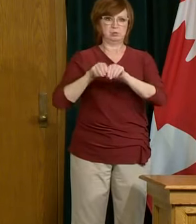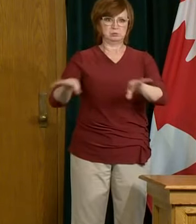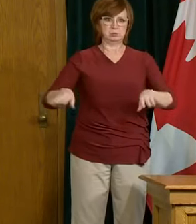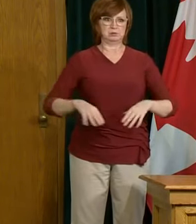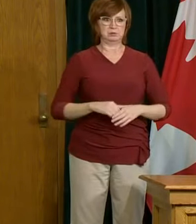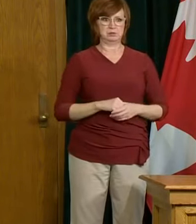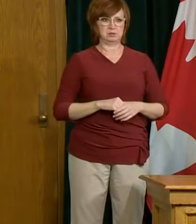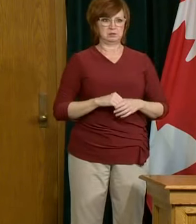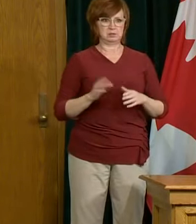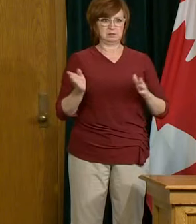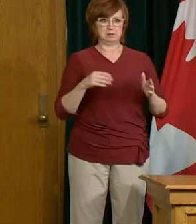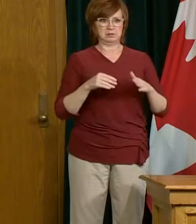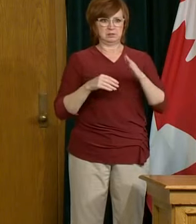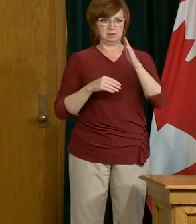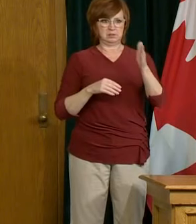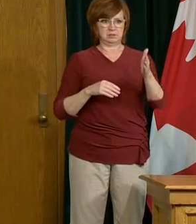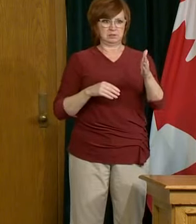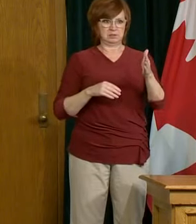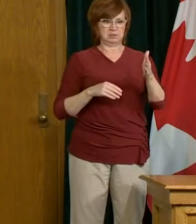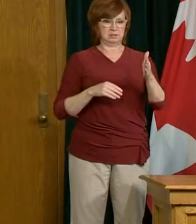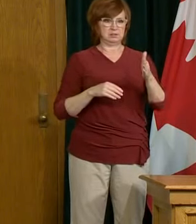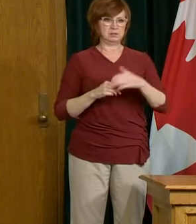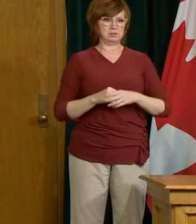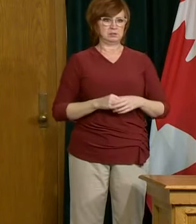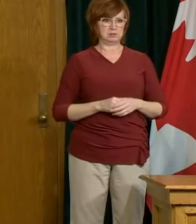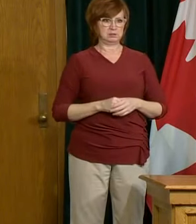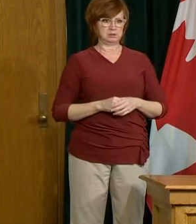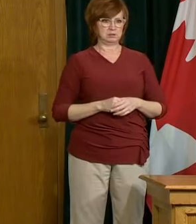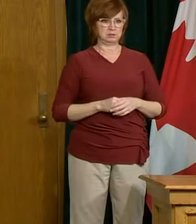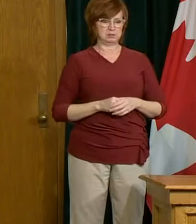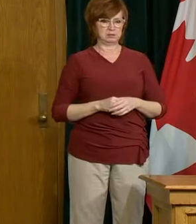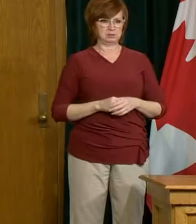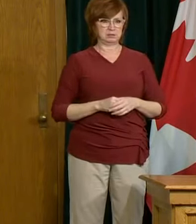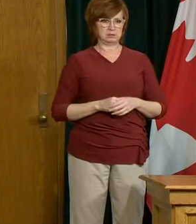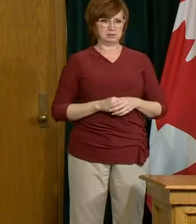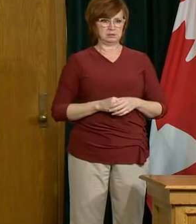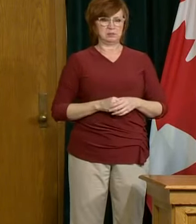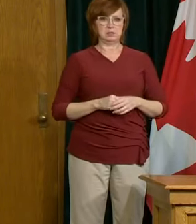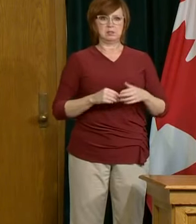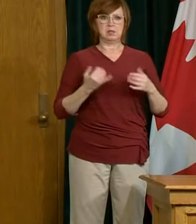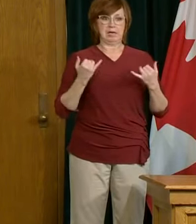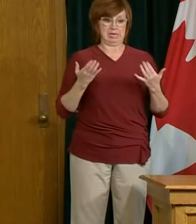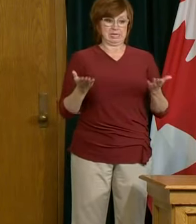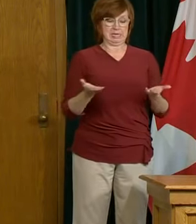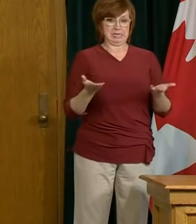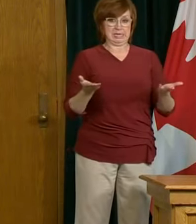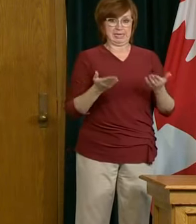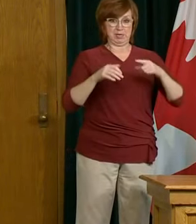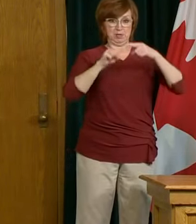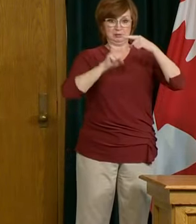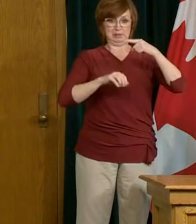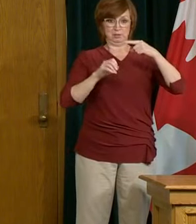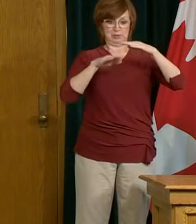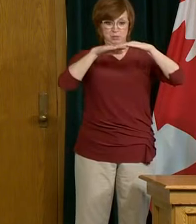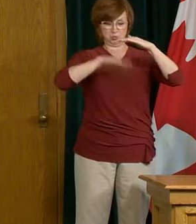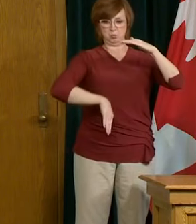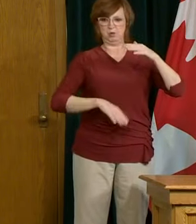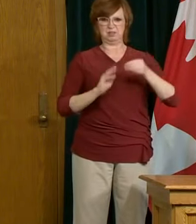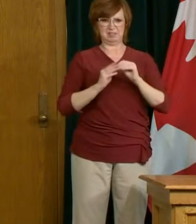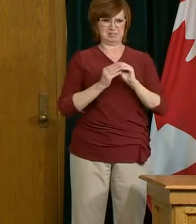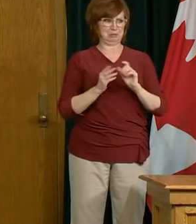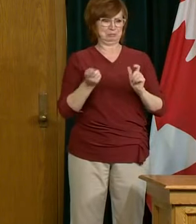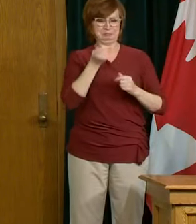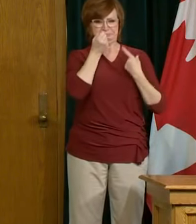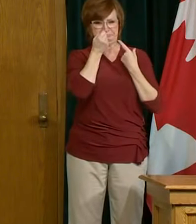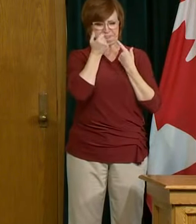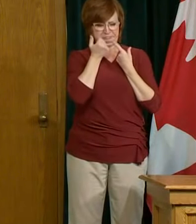you. Follow-up, Karen? How worried are you about complacency, though, given that the numbers are so low? There haven't been active